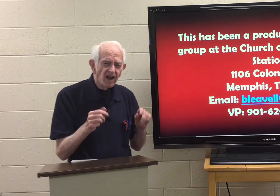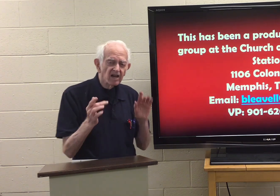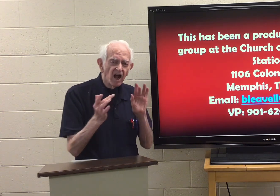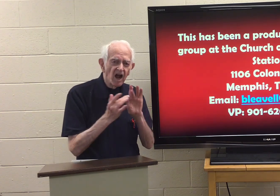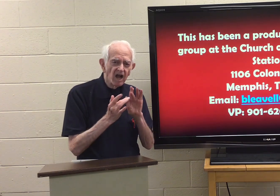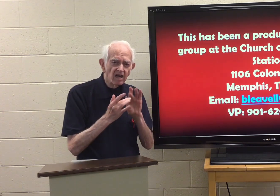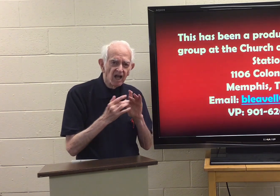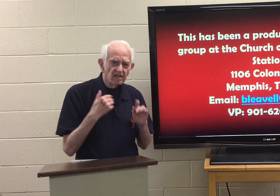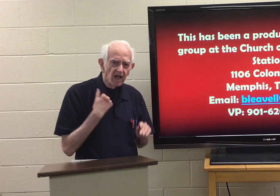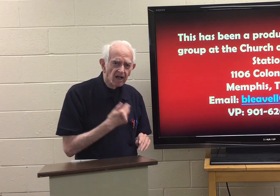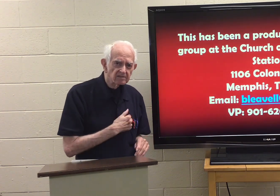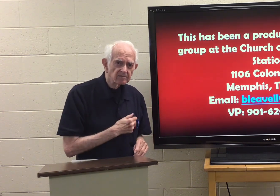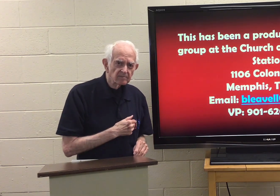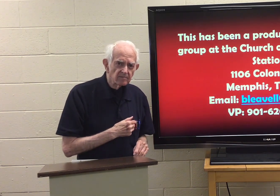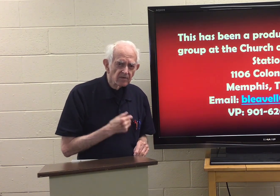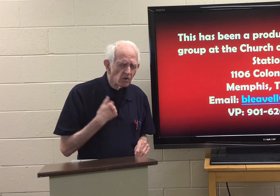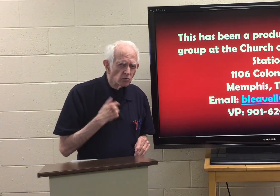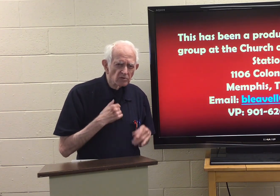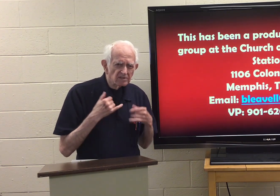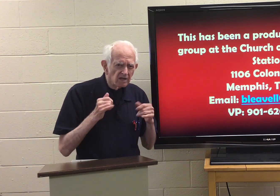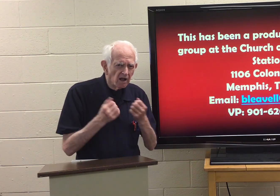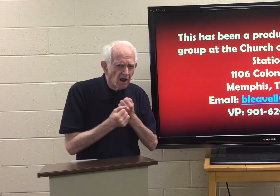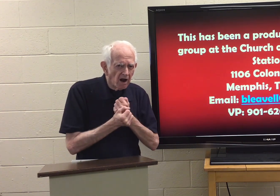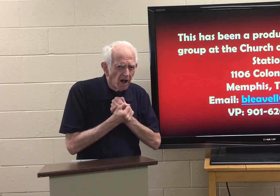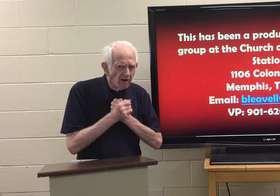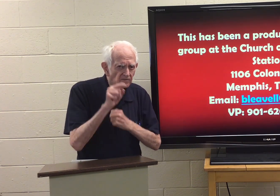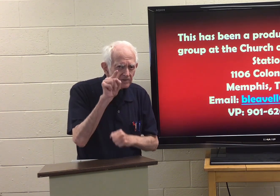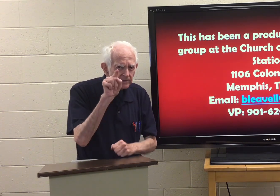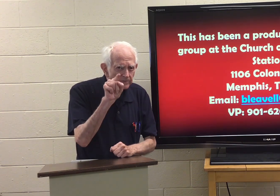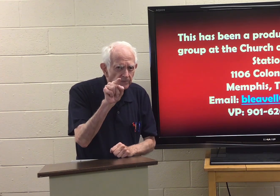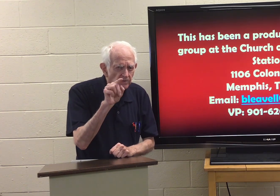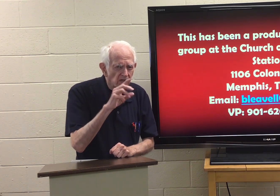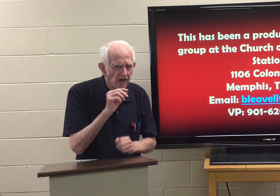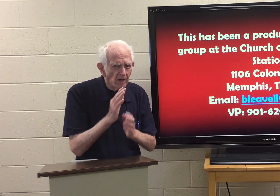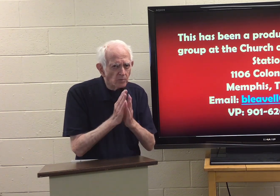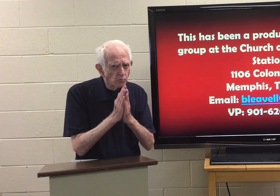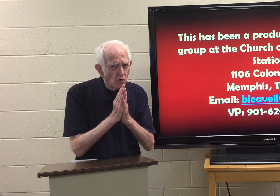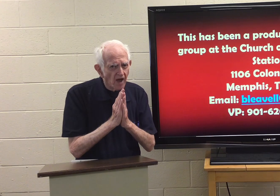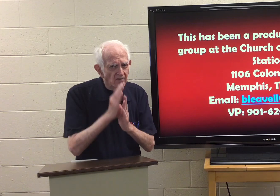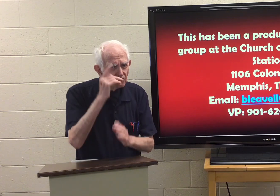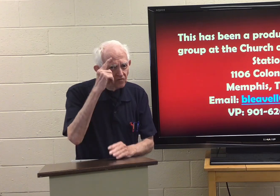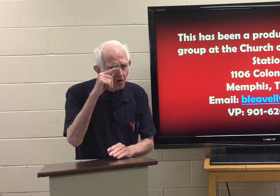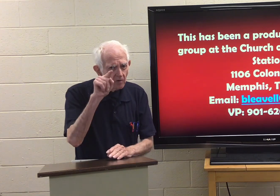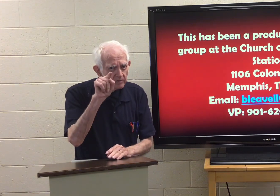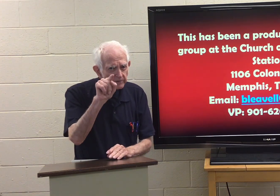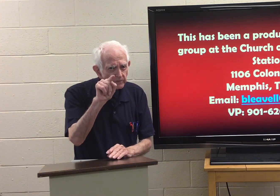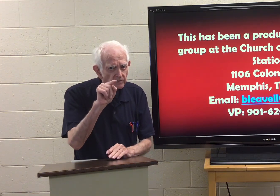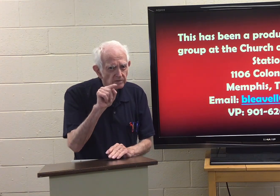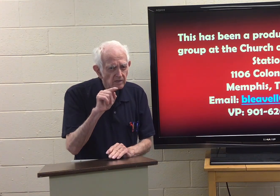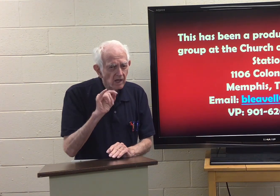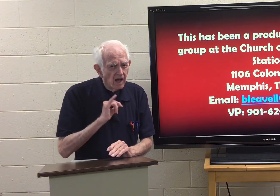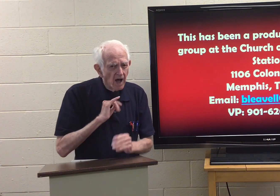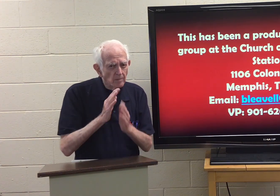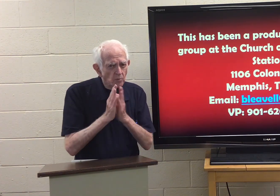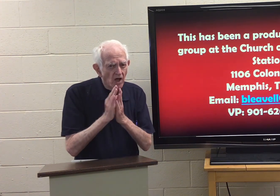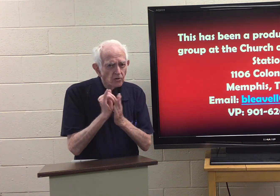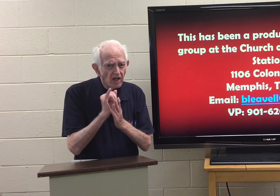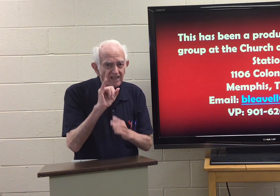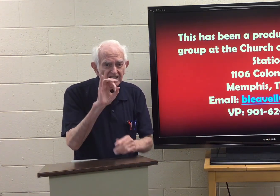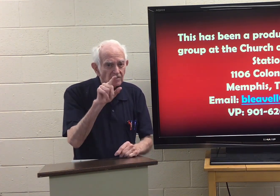As always, you can contact us. We love you and pray for you. I pray that